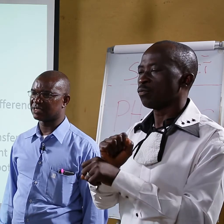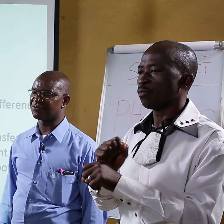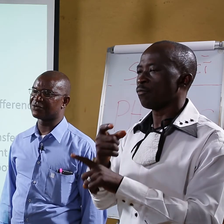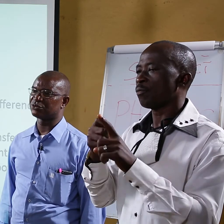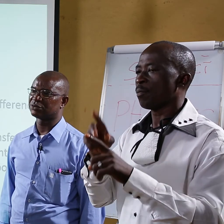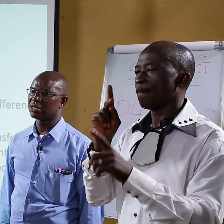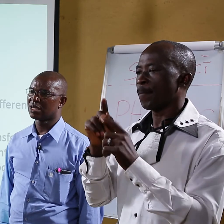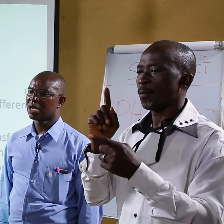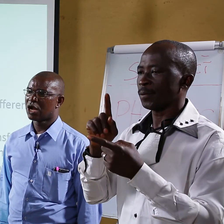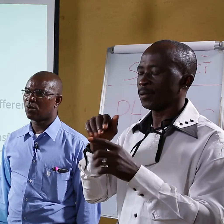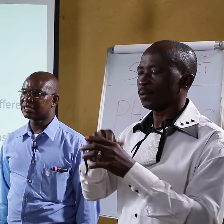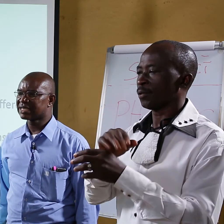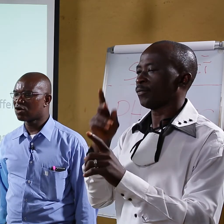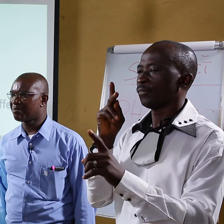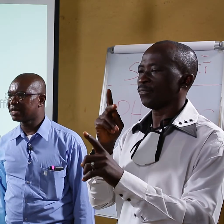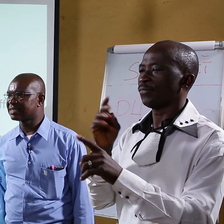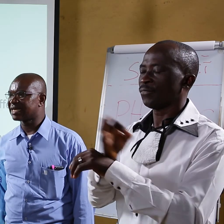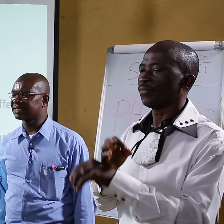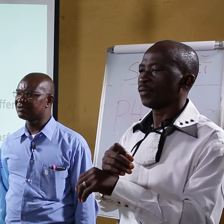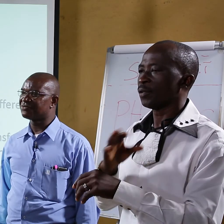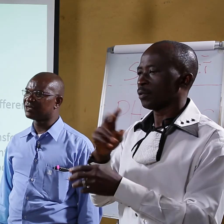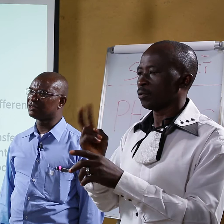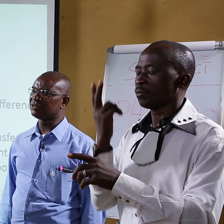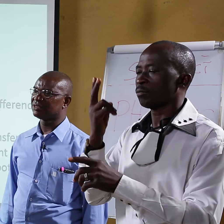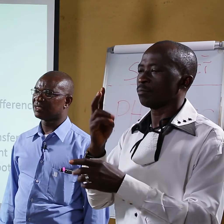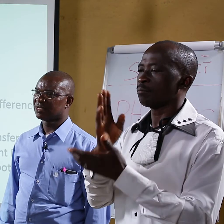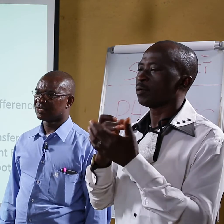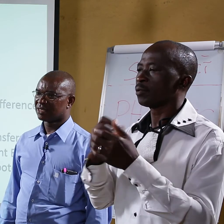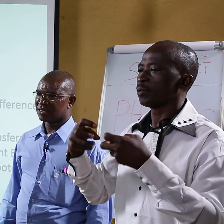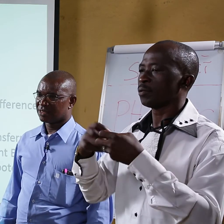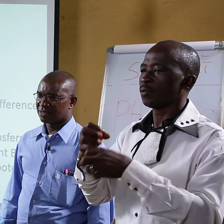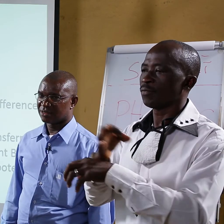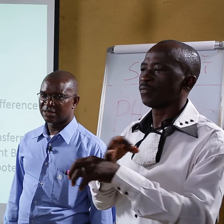point in a field. While the second part is electric